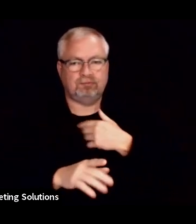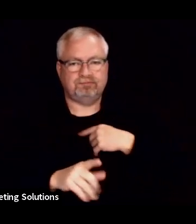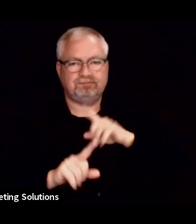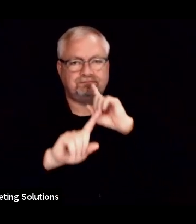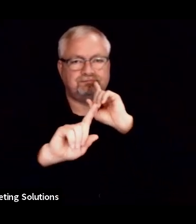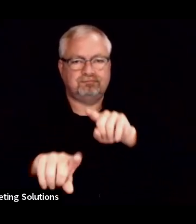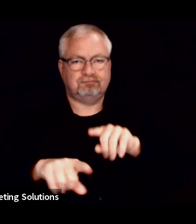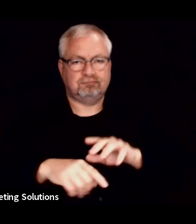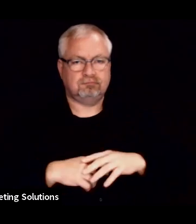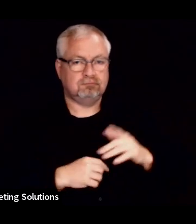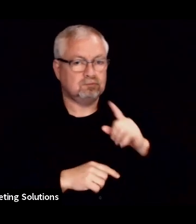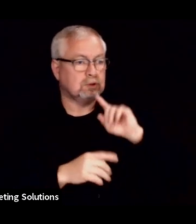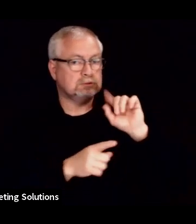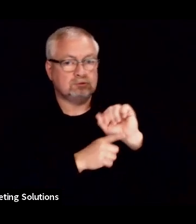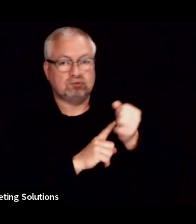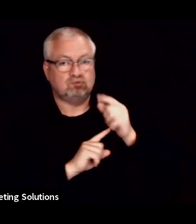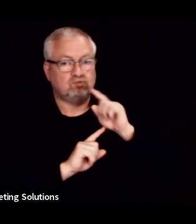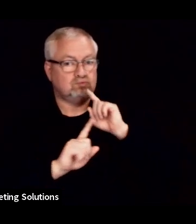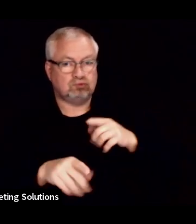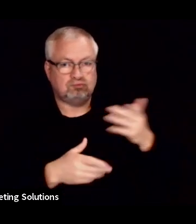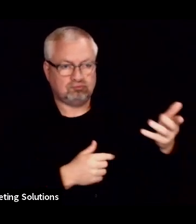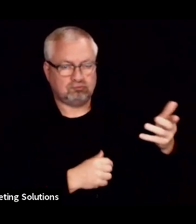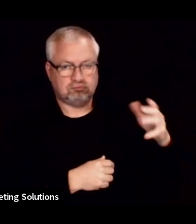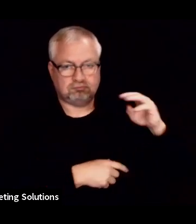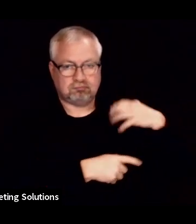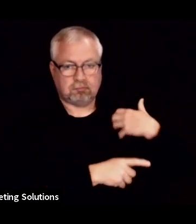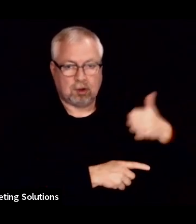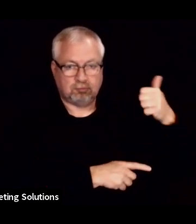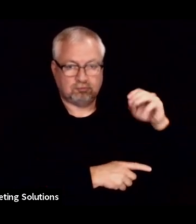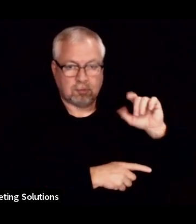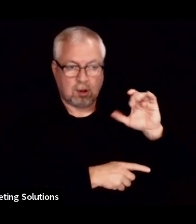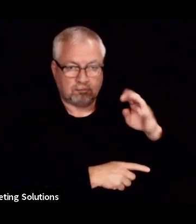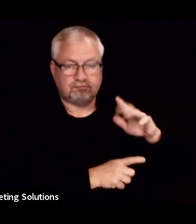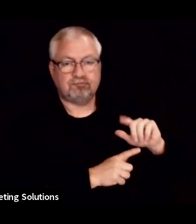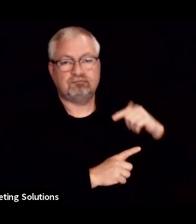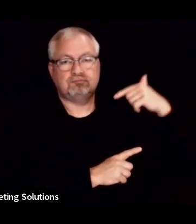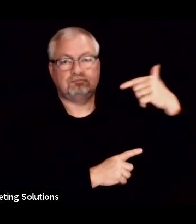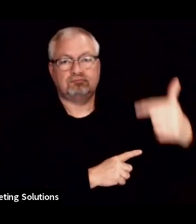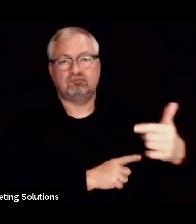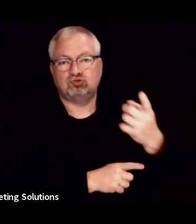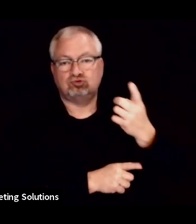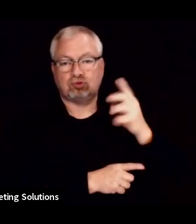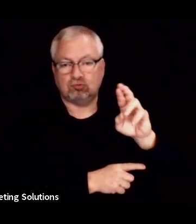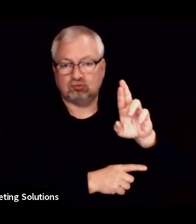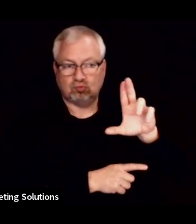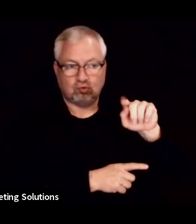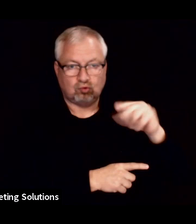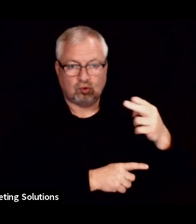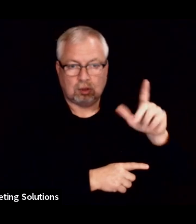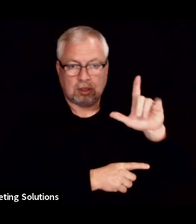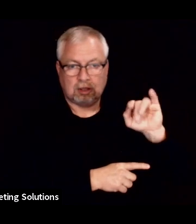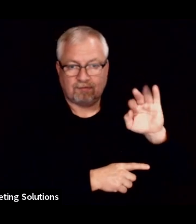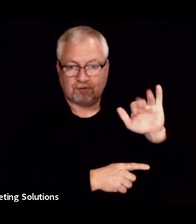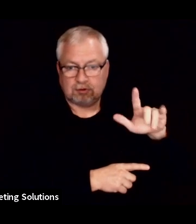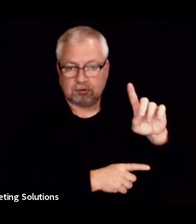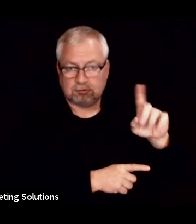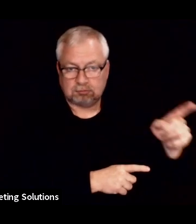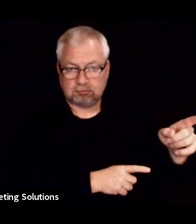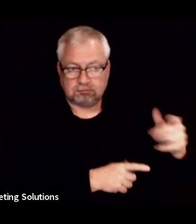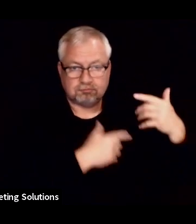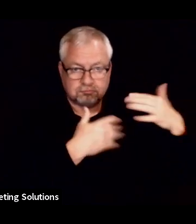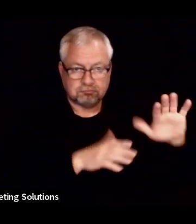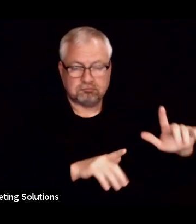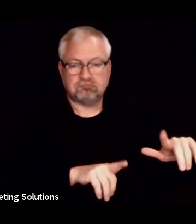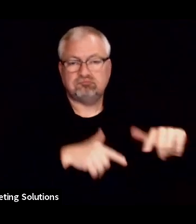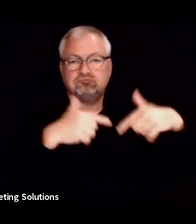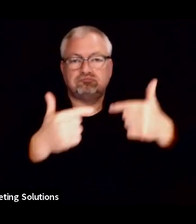Malcolm, we will have updates and thoughts from State Epidemiologist Dr. Ruth Linfield. After that, we will turn it over to questions for reporters